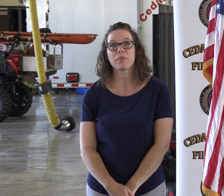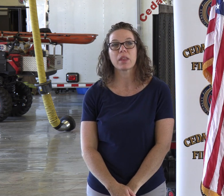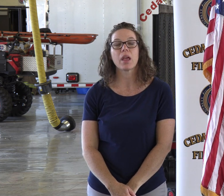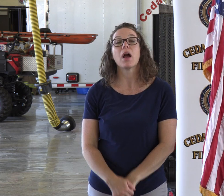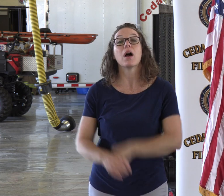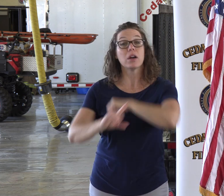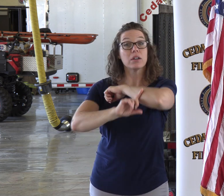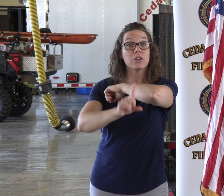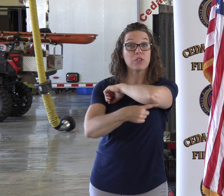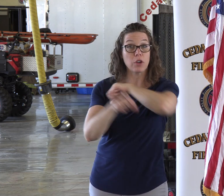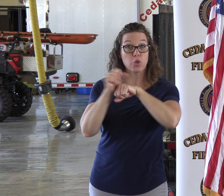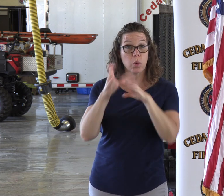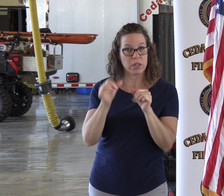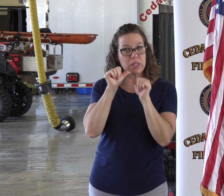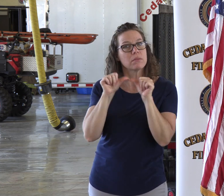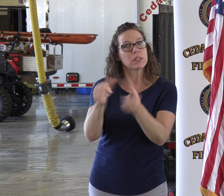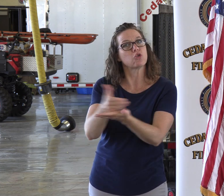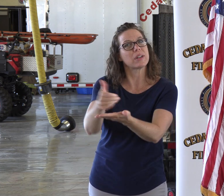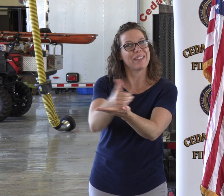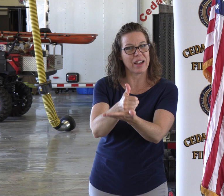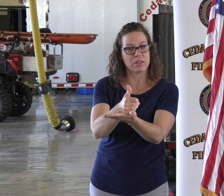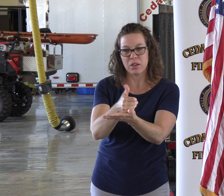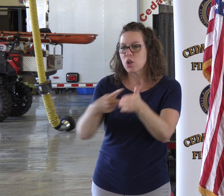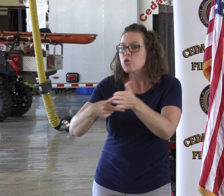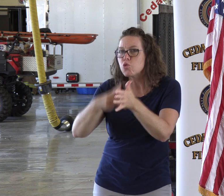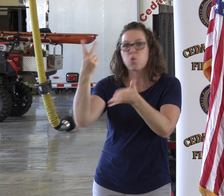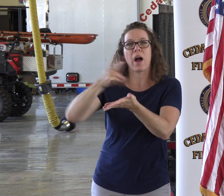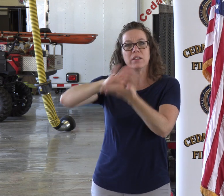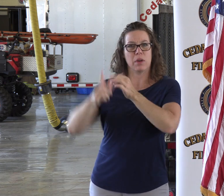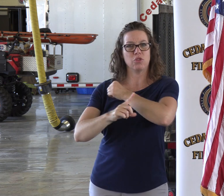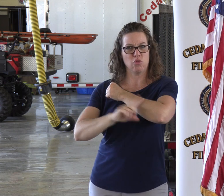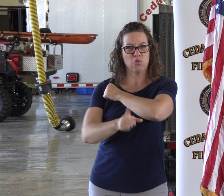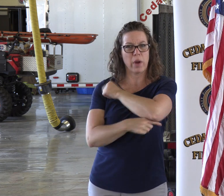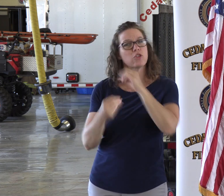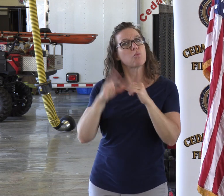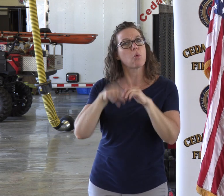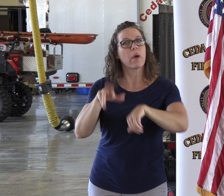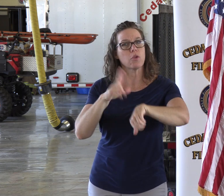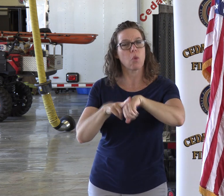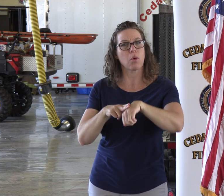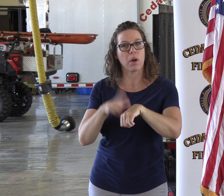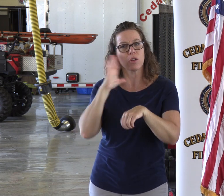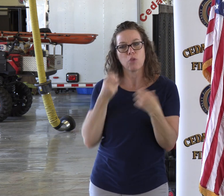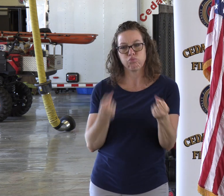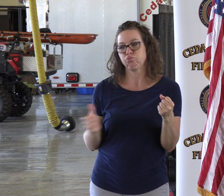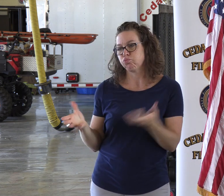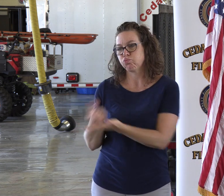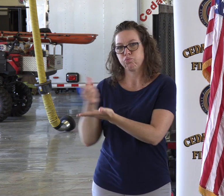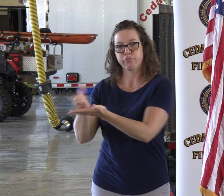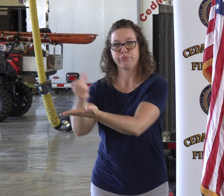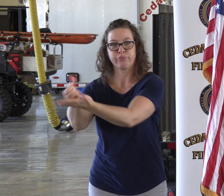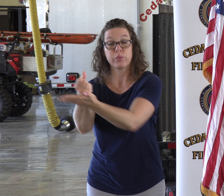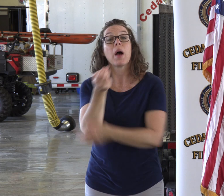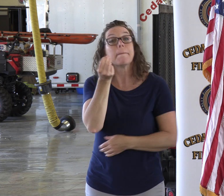Garbage crews continue to collect approximately 2 times more garbage than normal on their collection routes. On Monday,